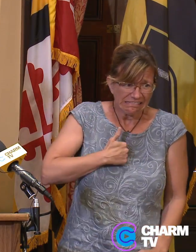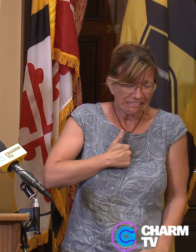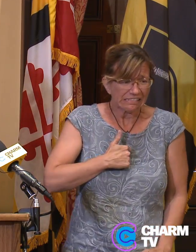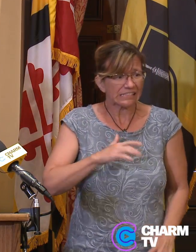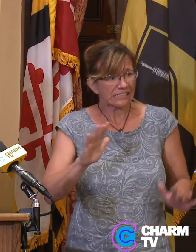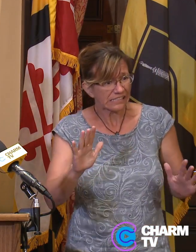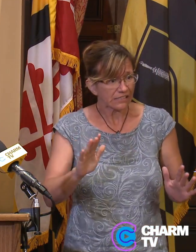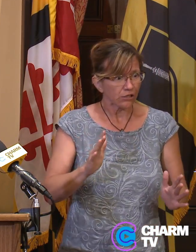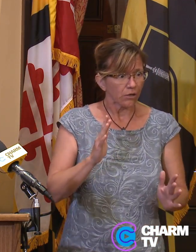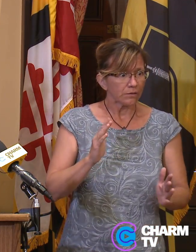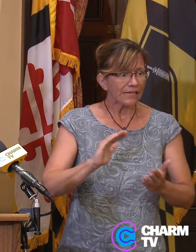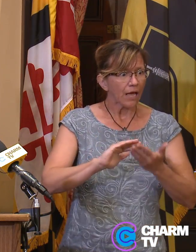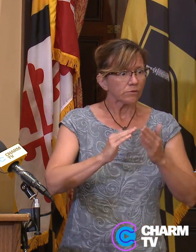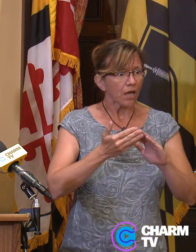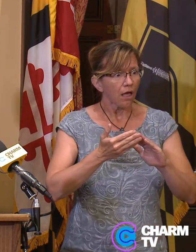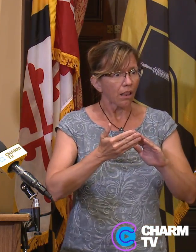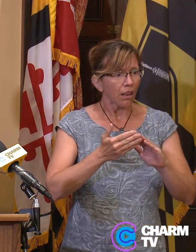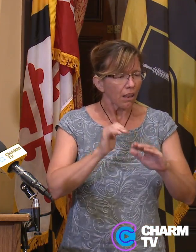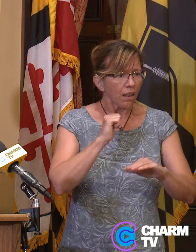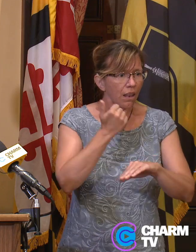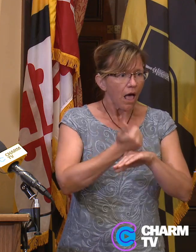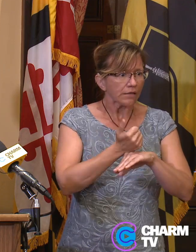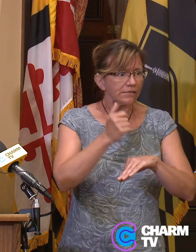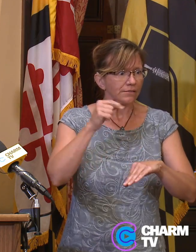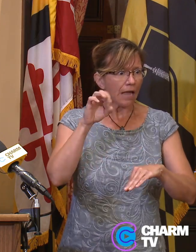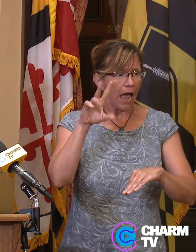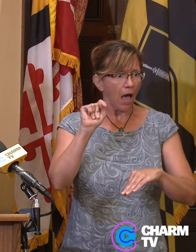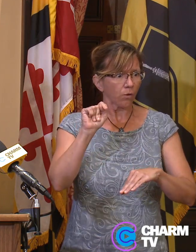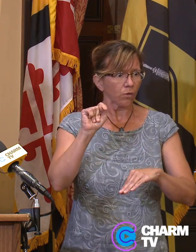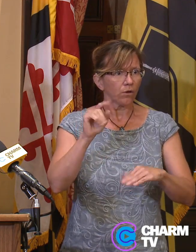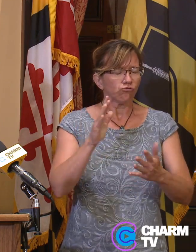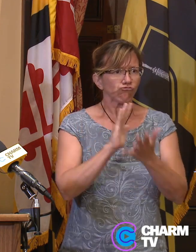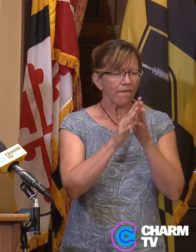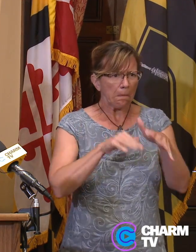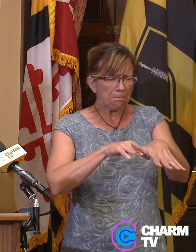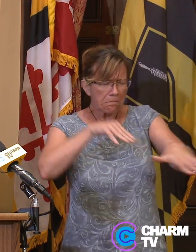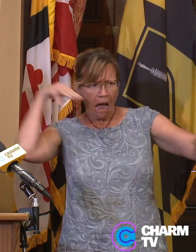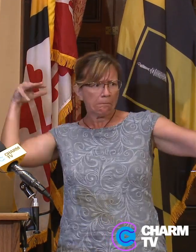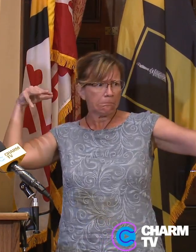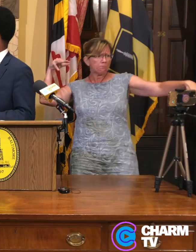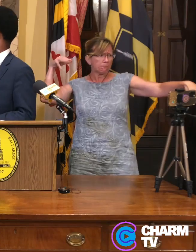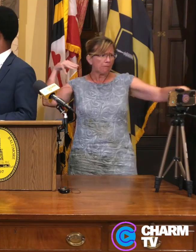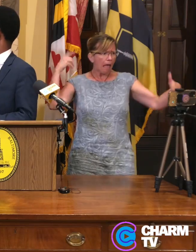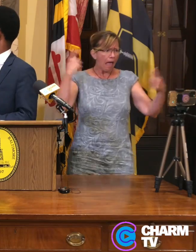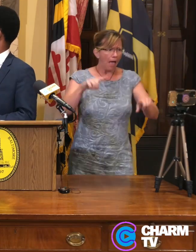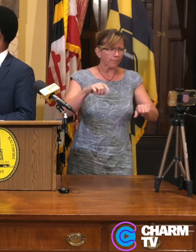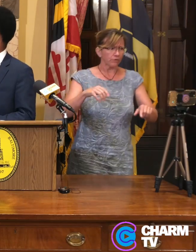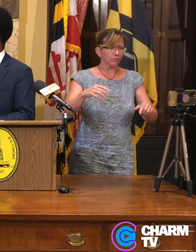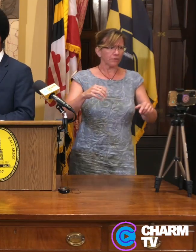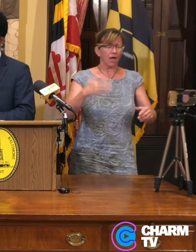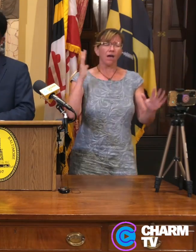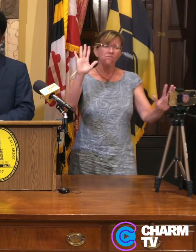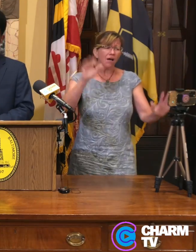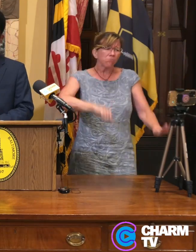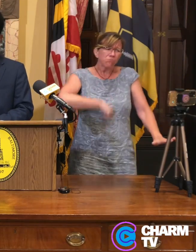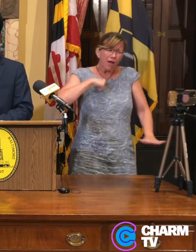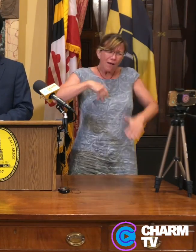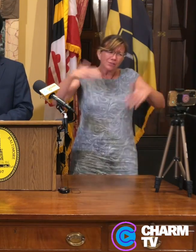right now with traffic. I am very proud to be here today to sign this monumental